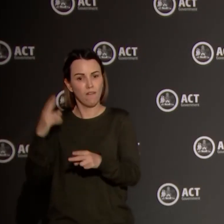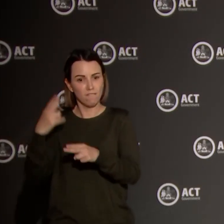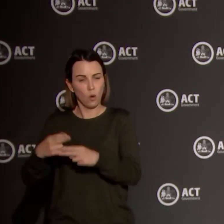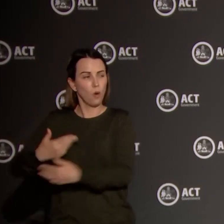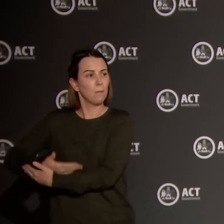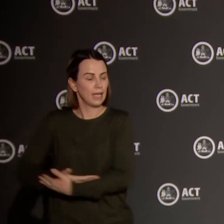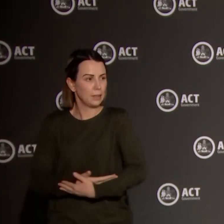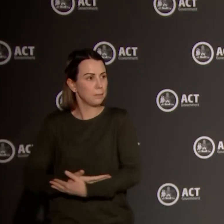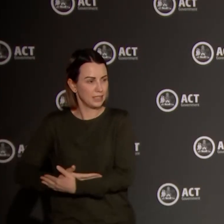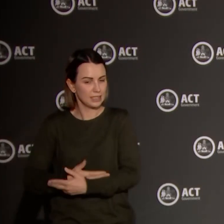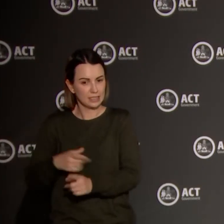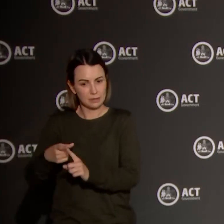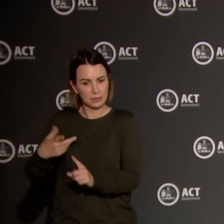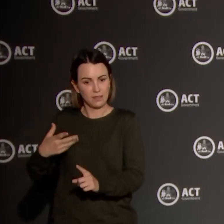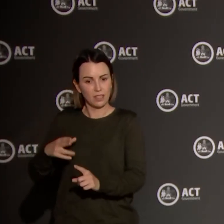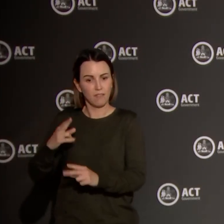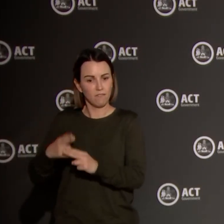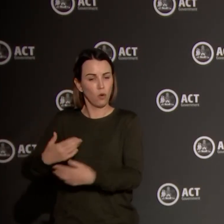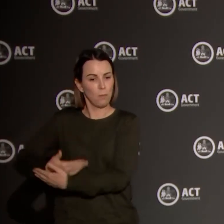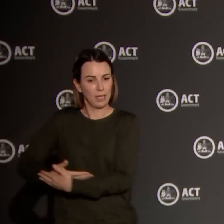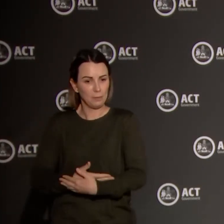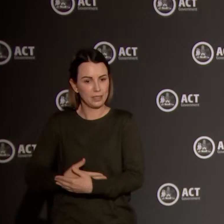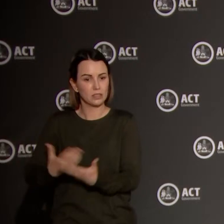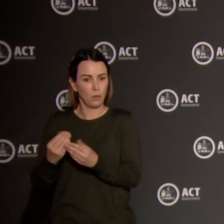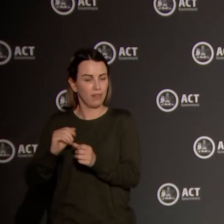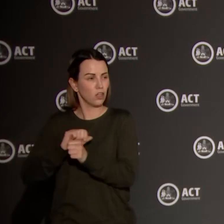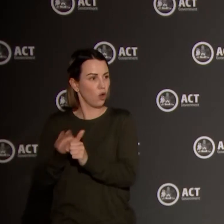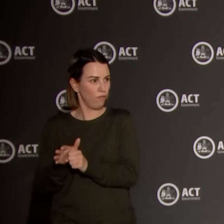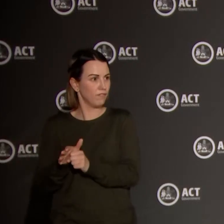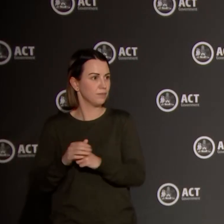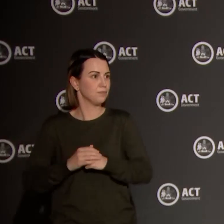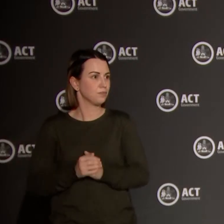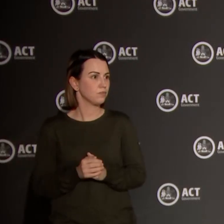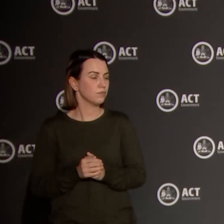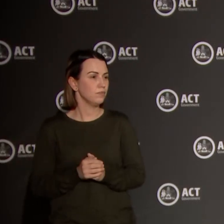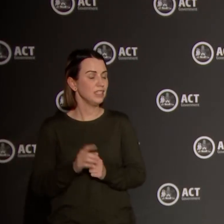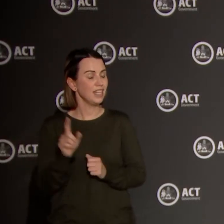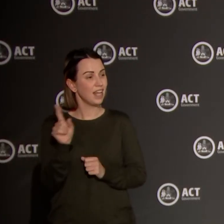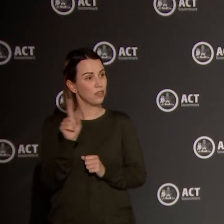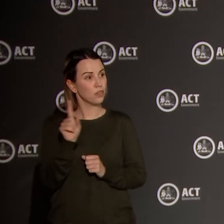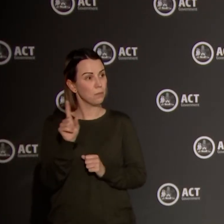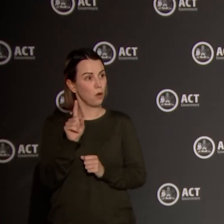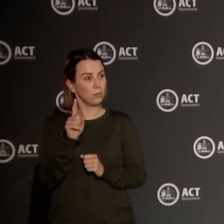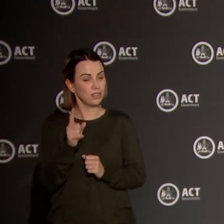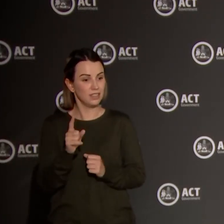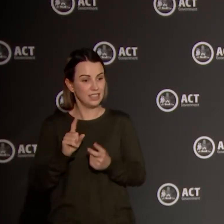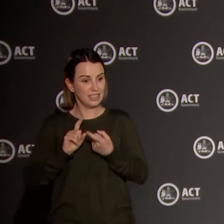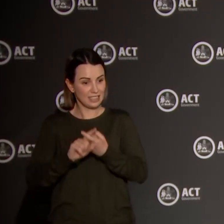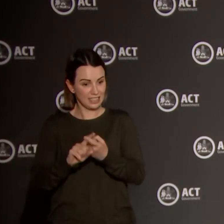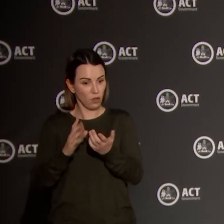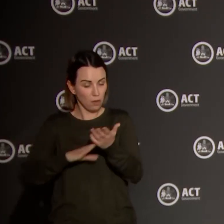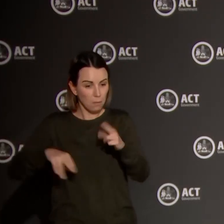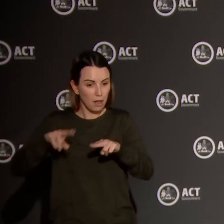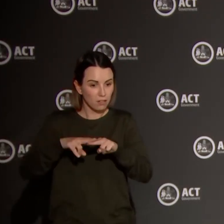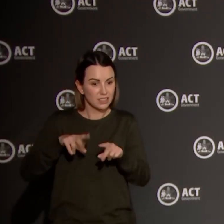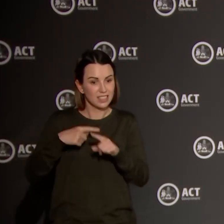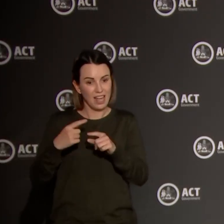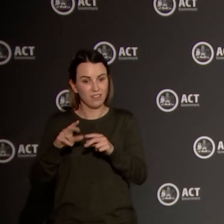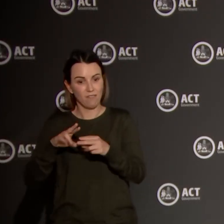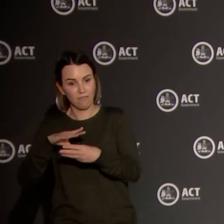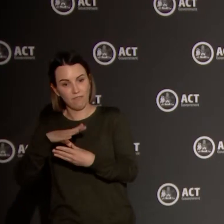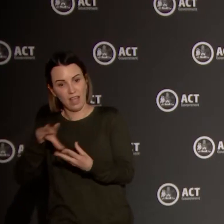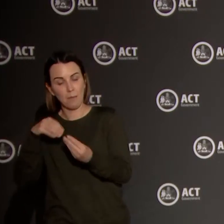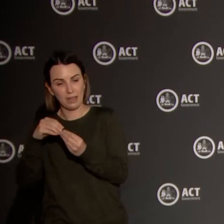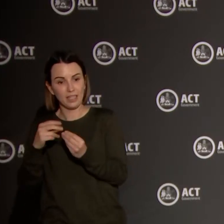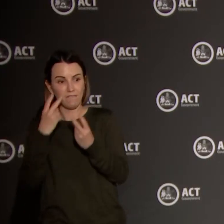dedicated COVID wards at the hospital. But at this stage, there are still parents and loved ones visiting babies